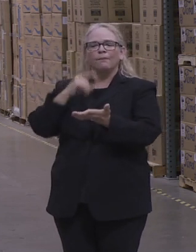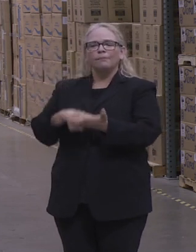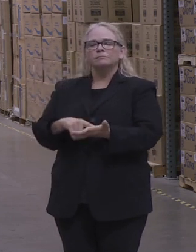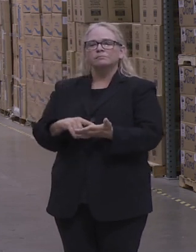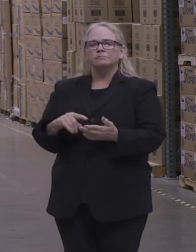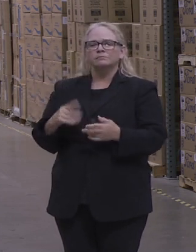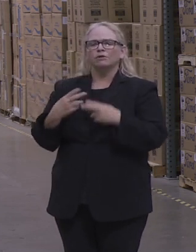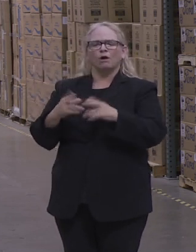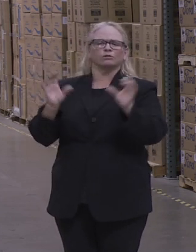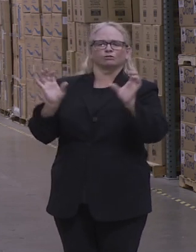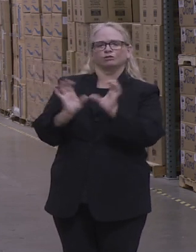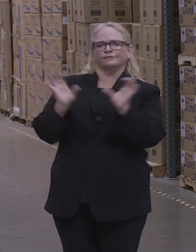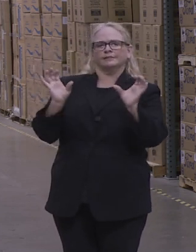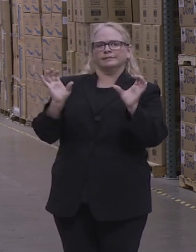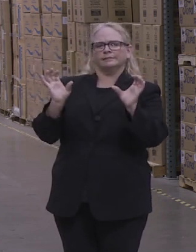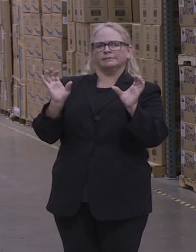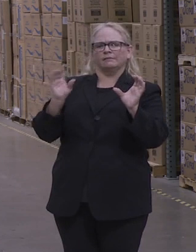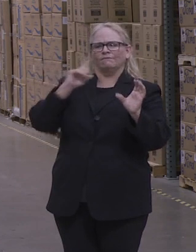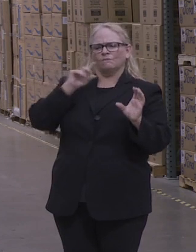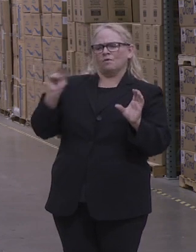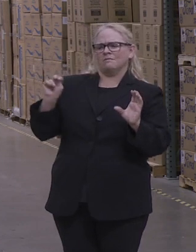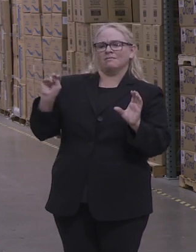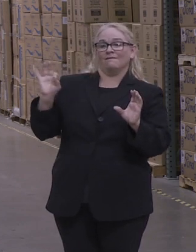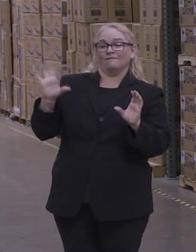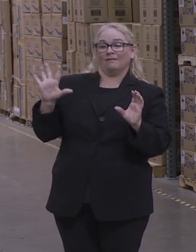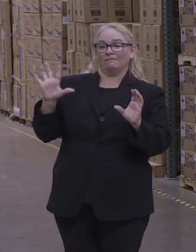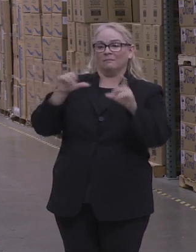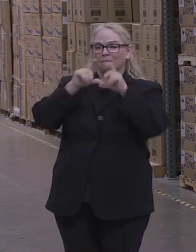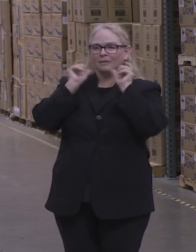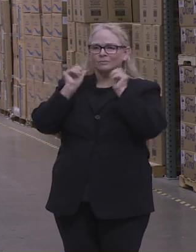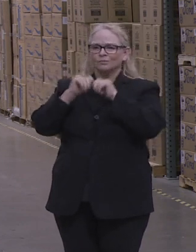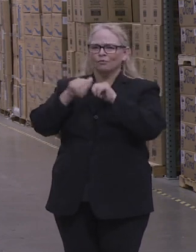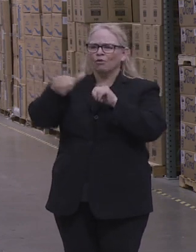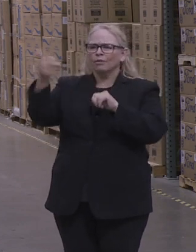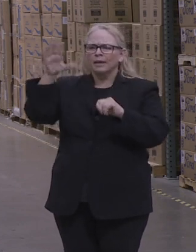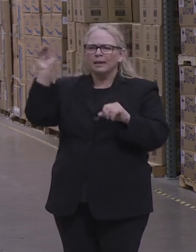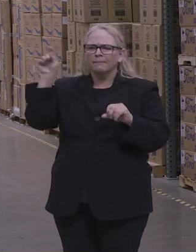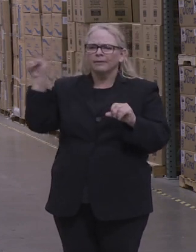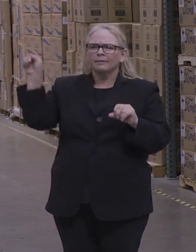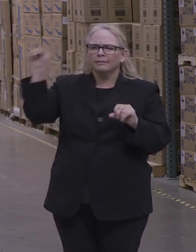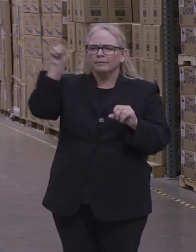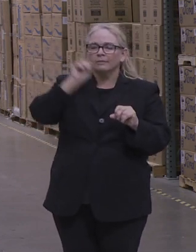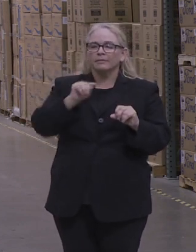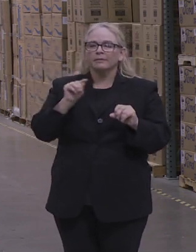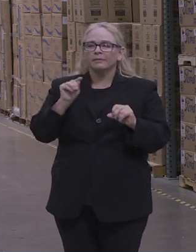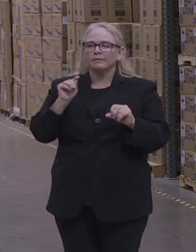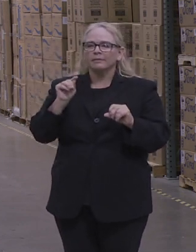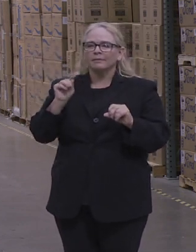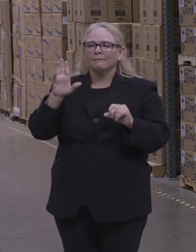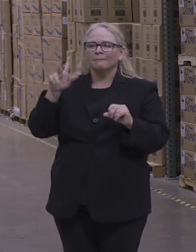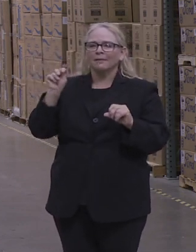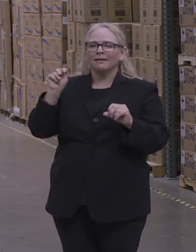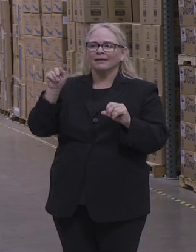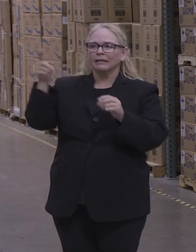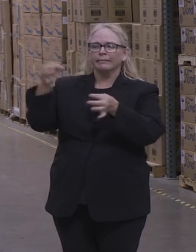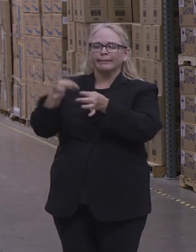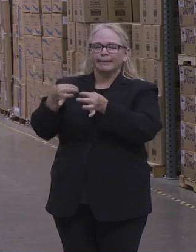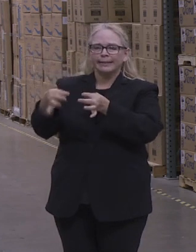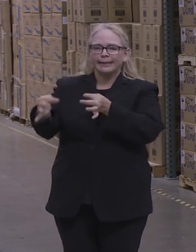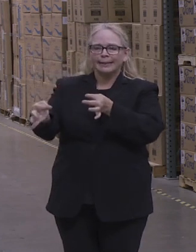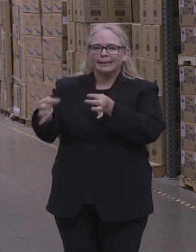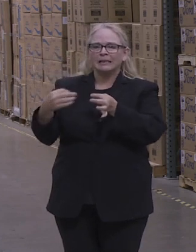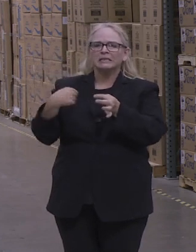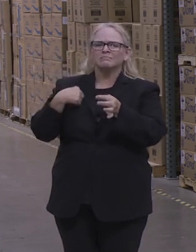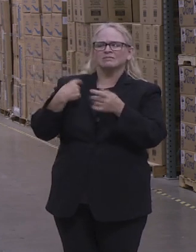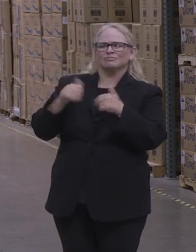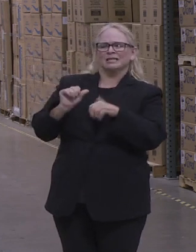for some of the N95 masks, but as I said at the time, delays were not denials, and we were able to work through some